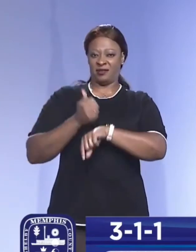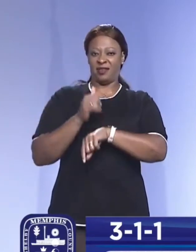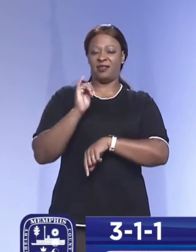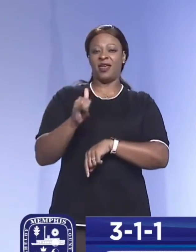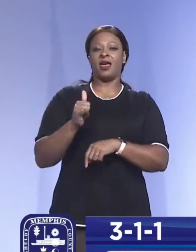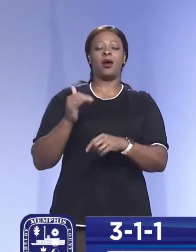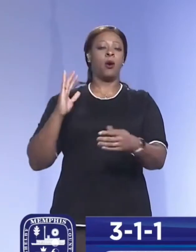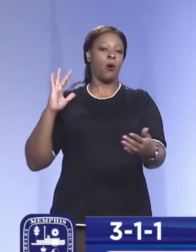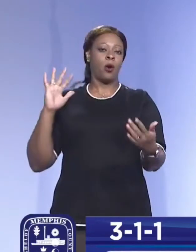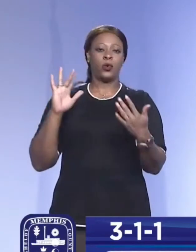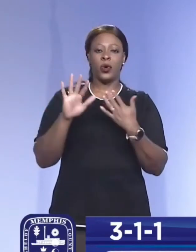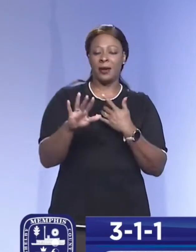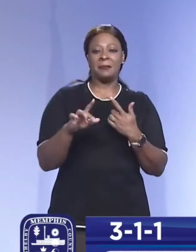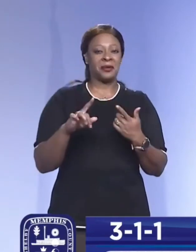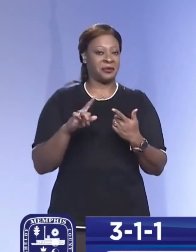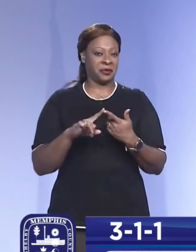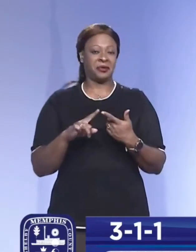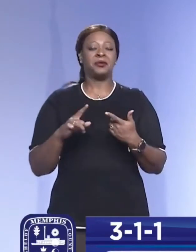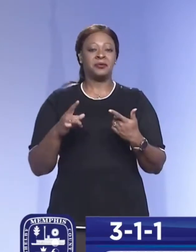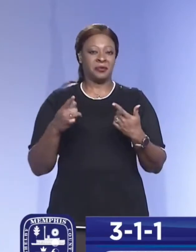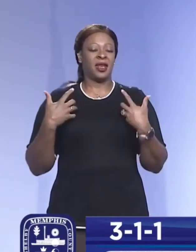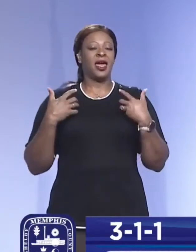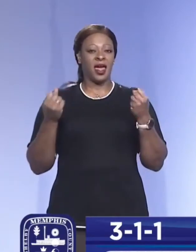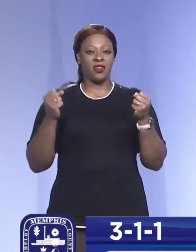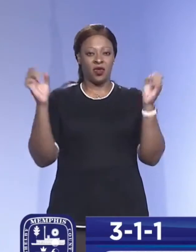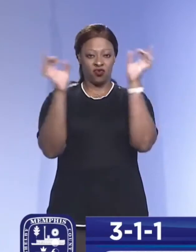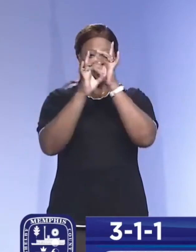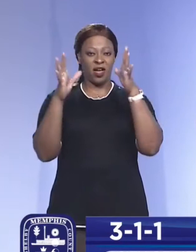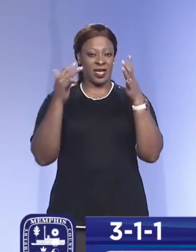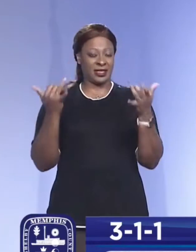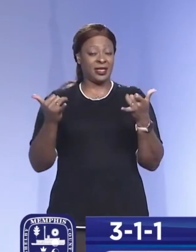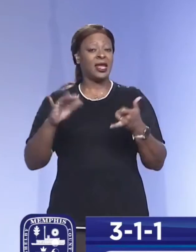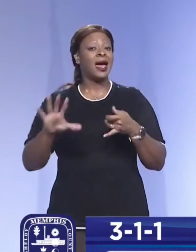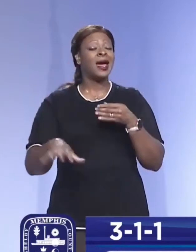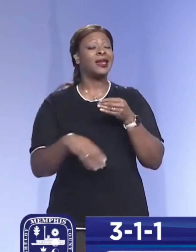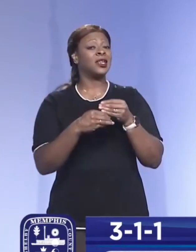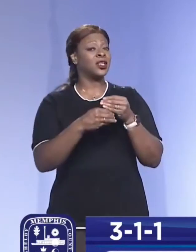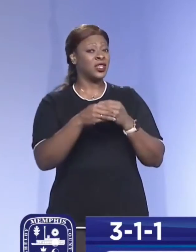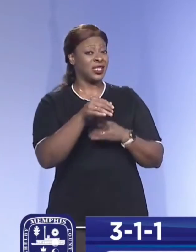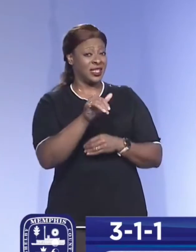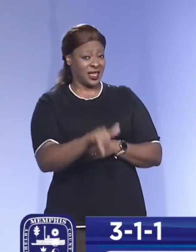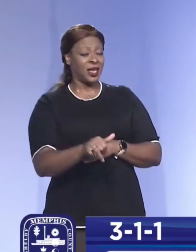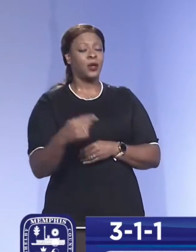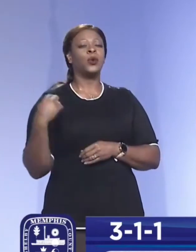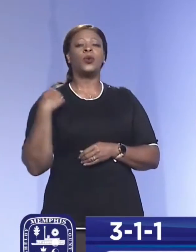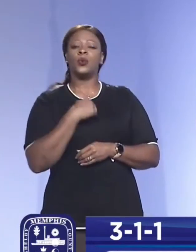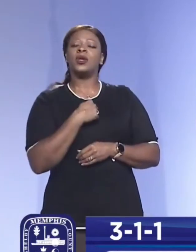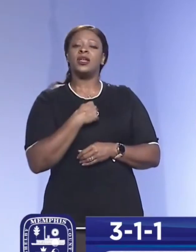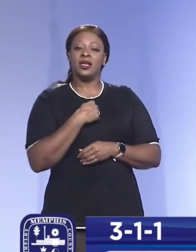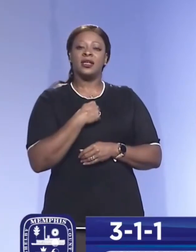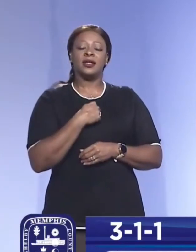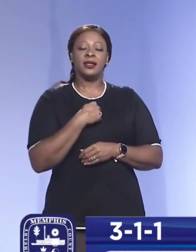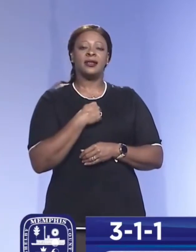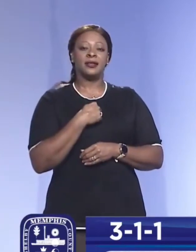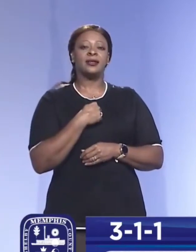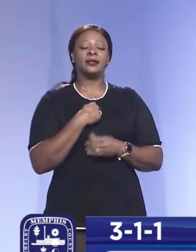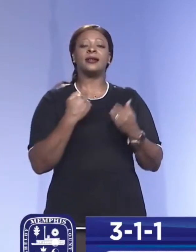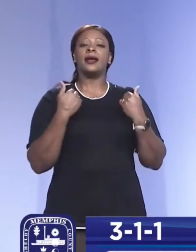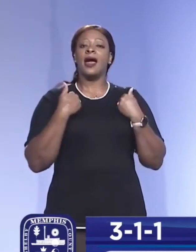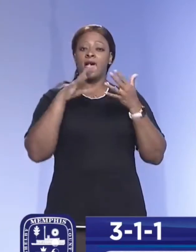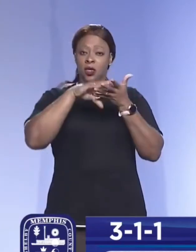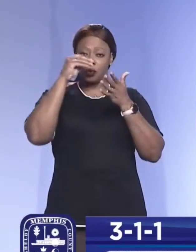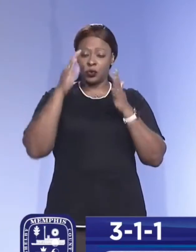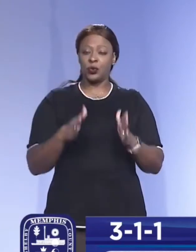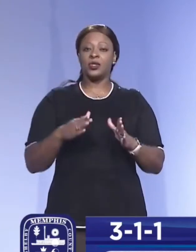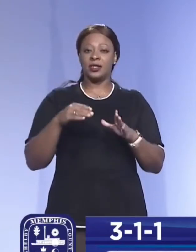the entirety of this health crisis. In addition to that, we have had students